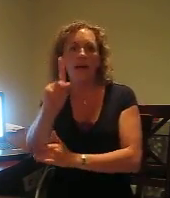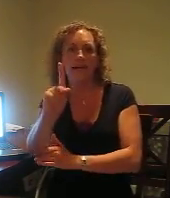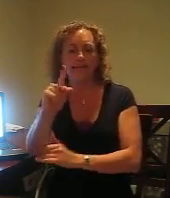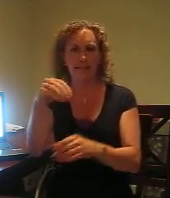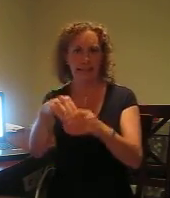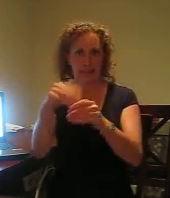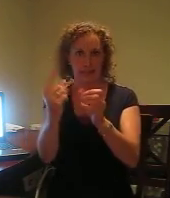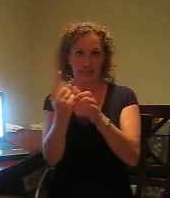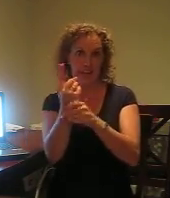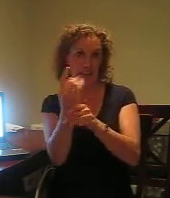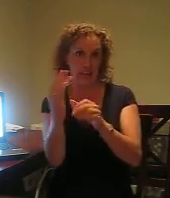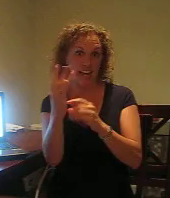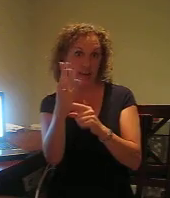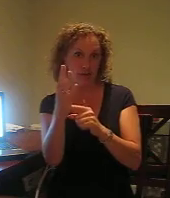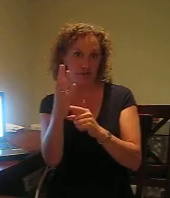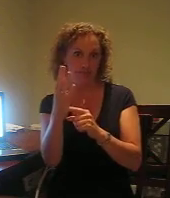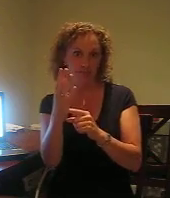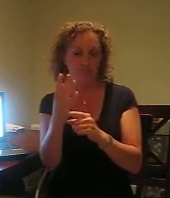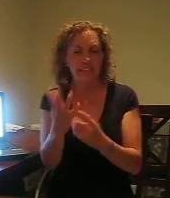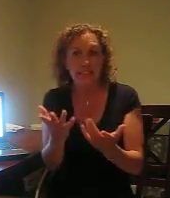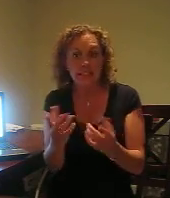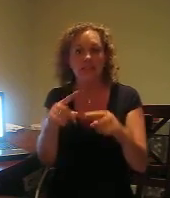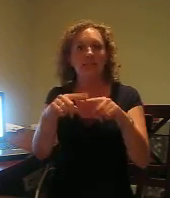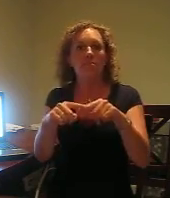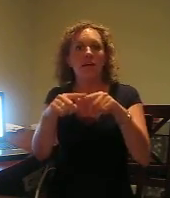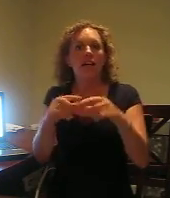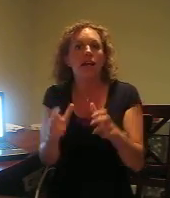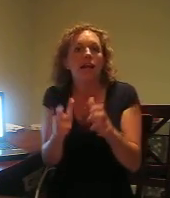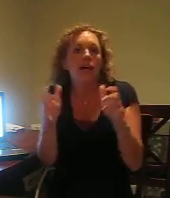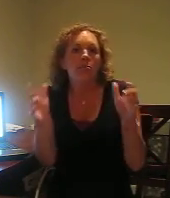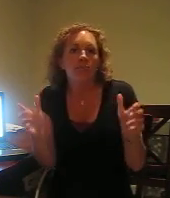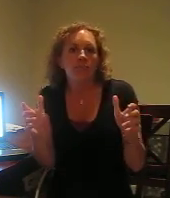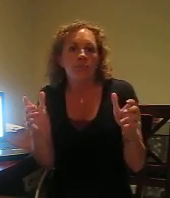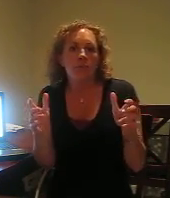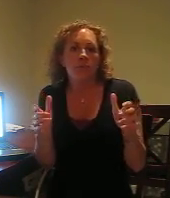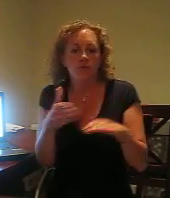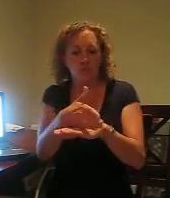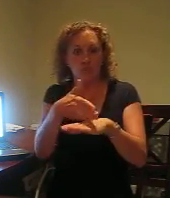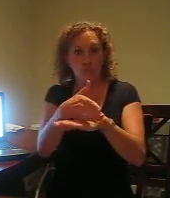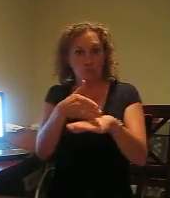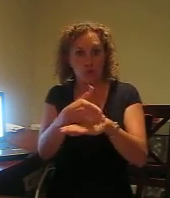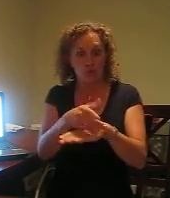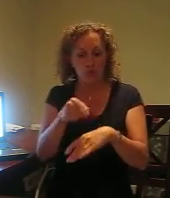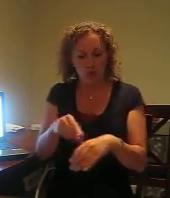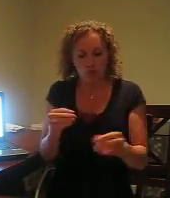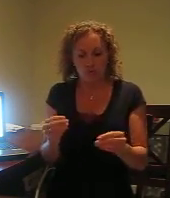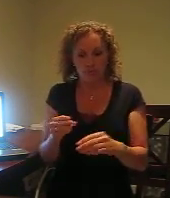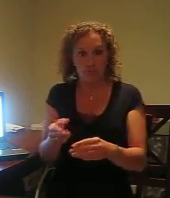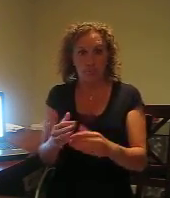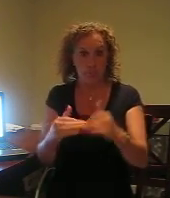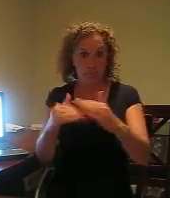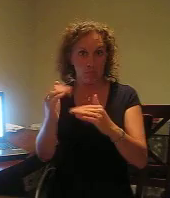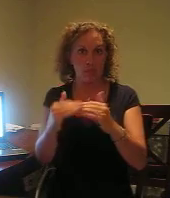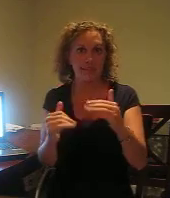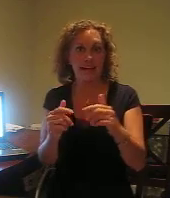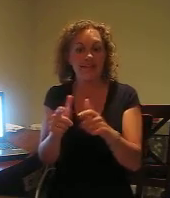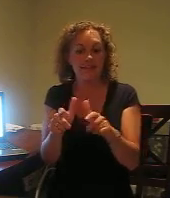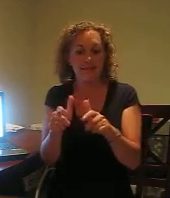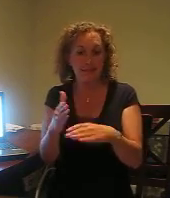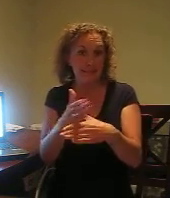So, depending on the amount of fuel wood that you put in this and the size of the fuel wood that you put in this, you can build a